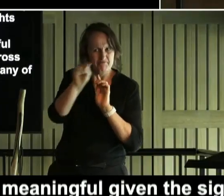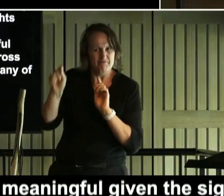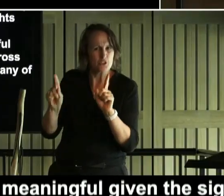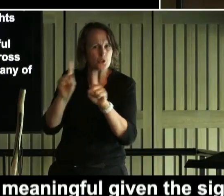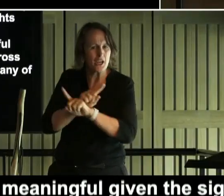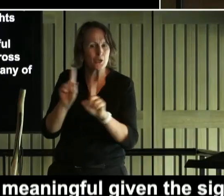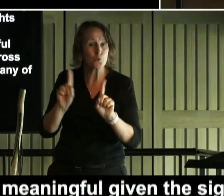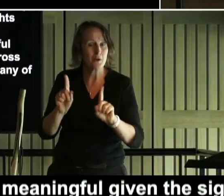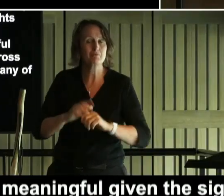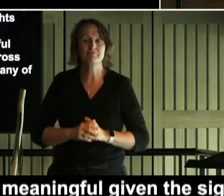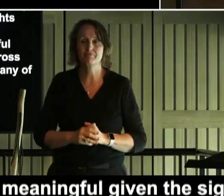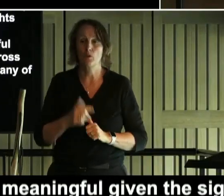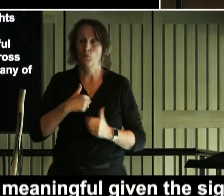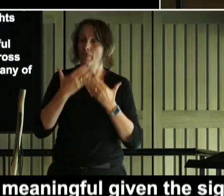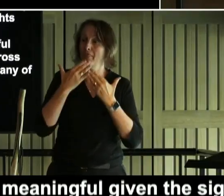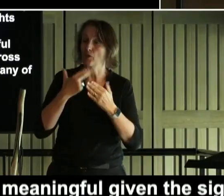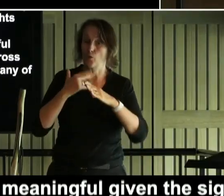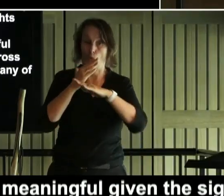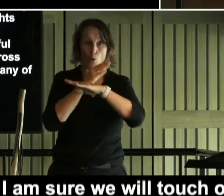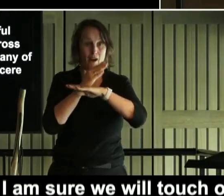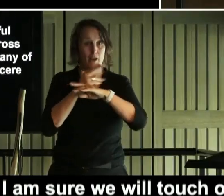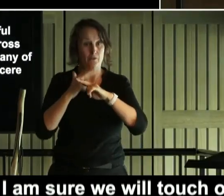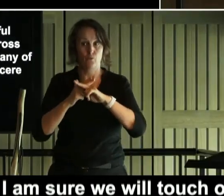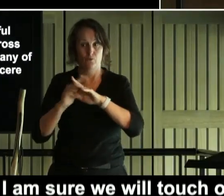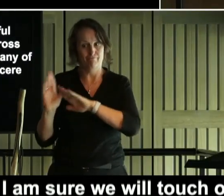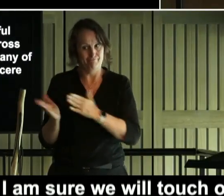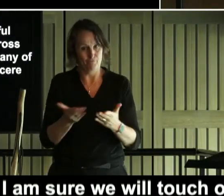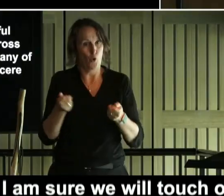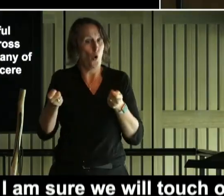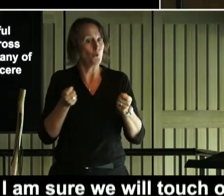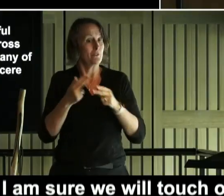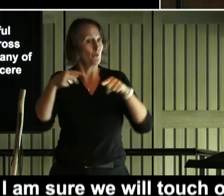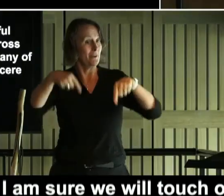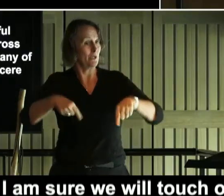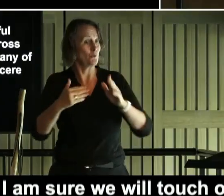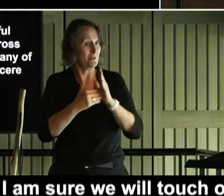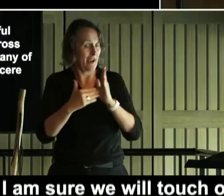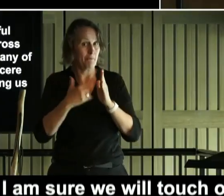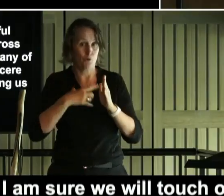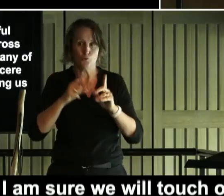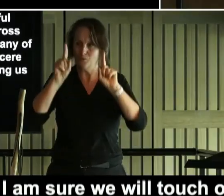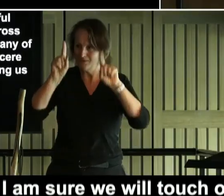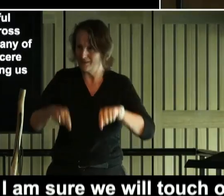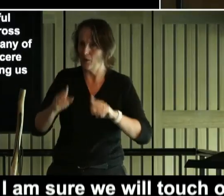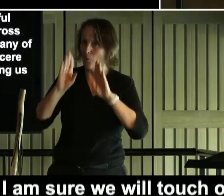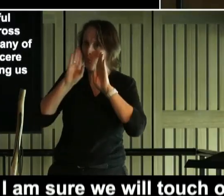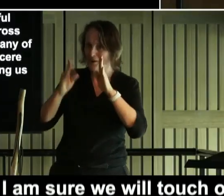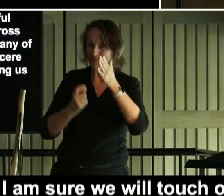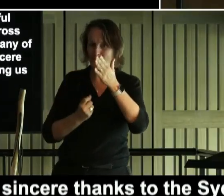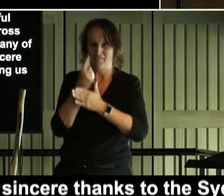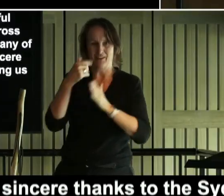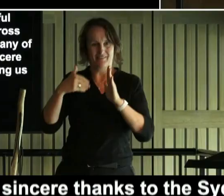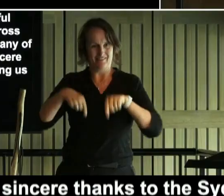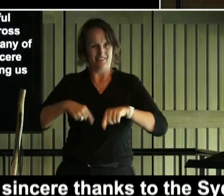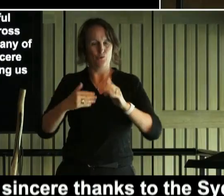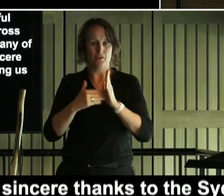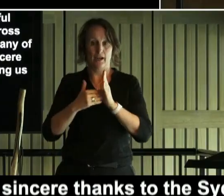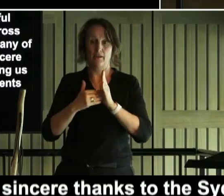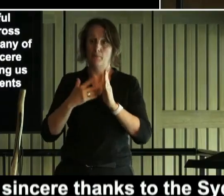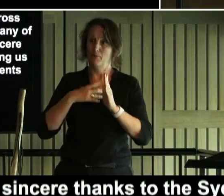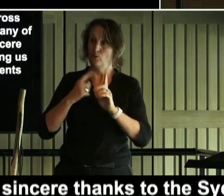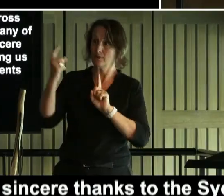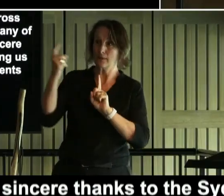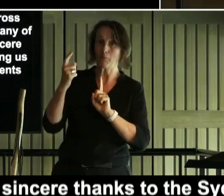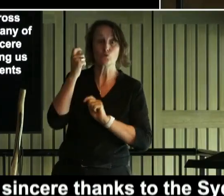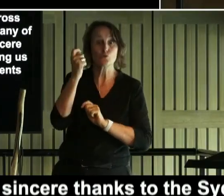A sincere thanks to the Sydney Opera House for hosting us as we kick off one of the many wonderful events happening in the lead up to